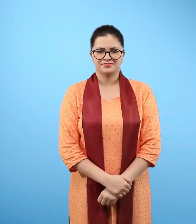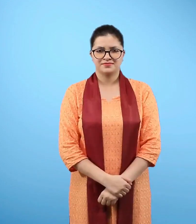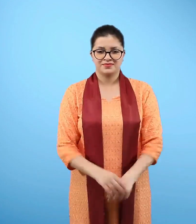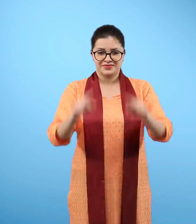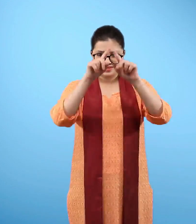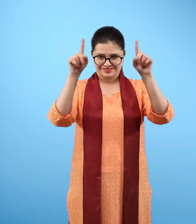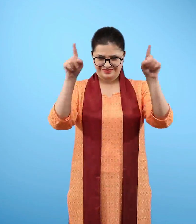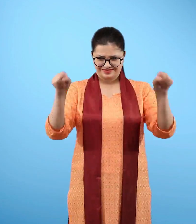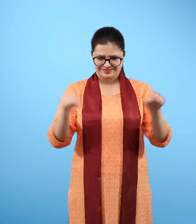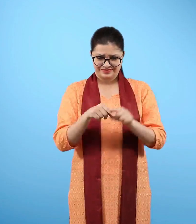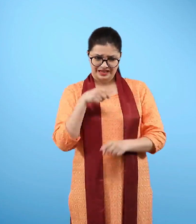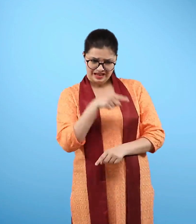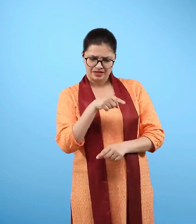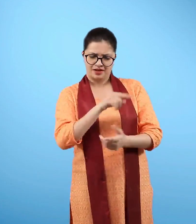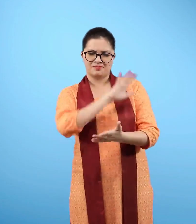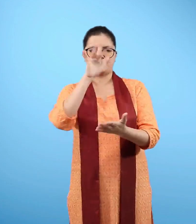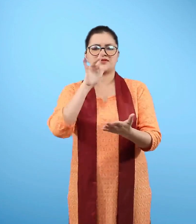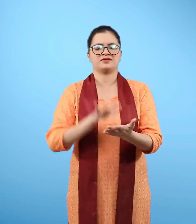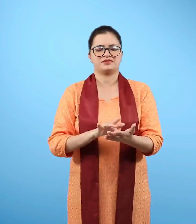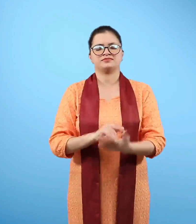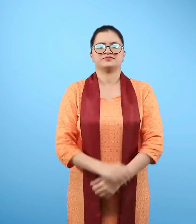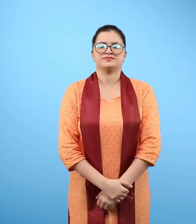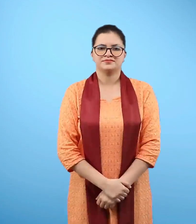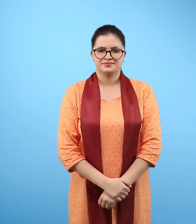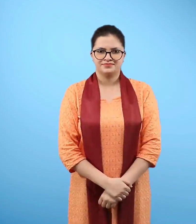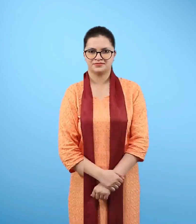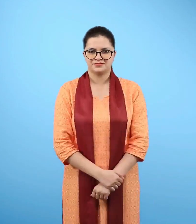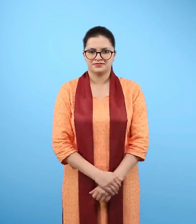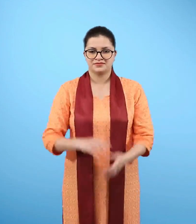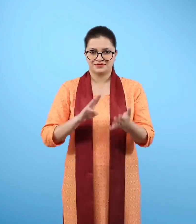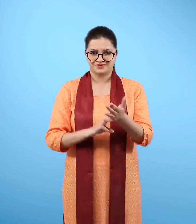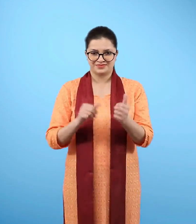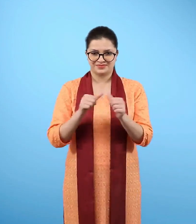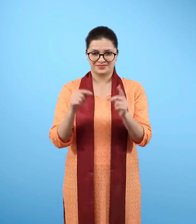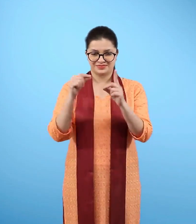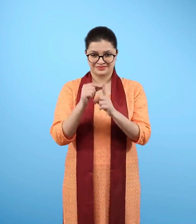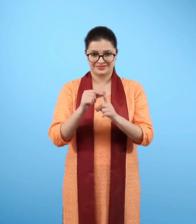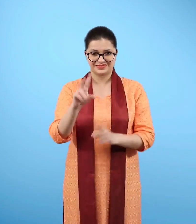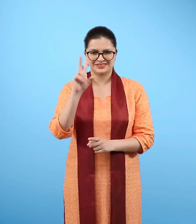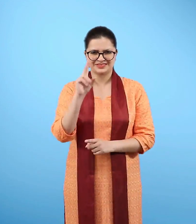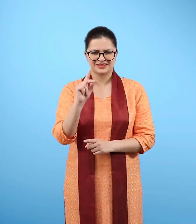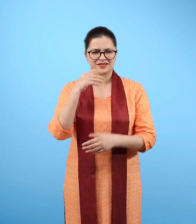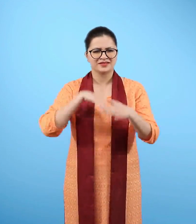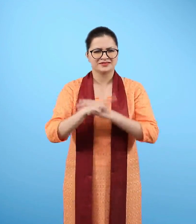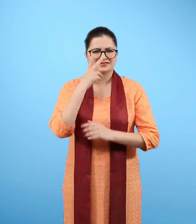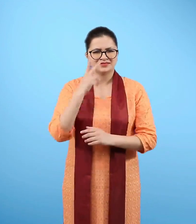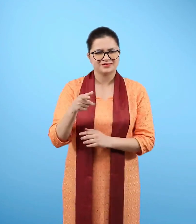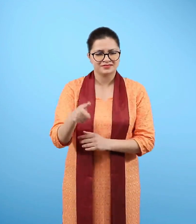This place is called the Central Hexagon. We see again the places like National